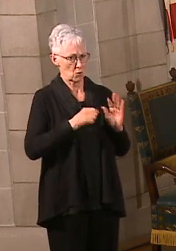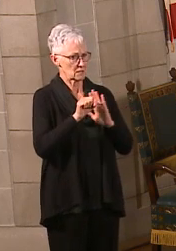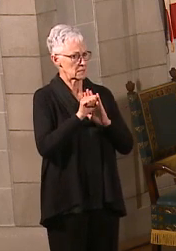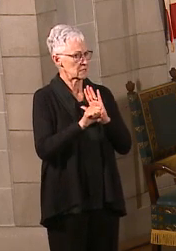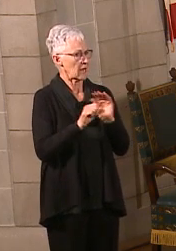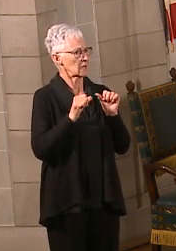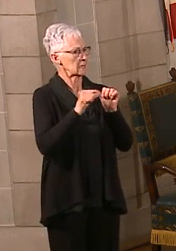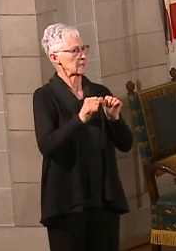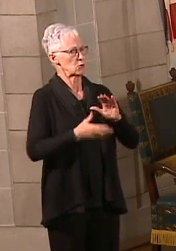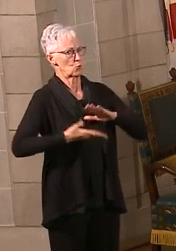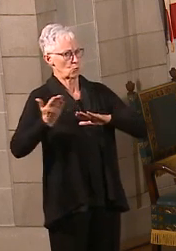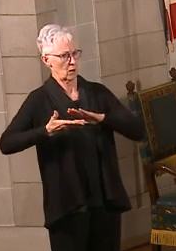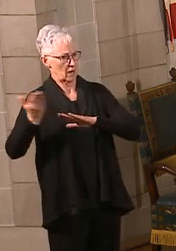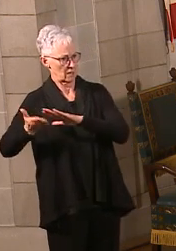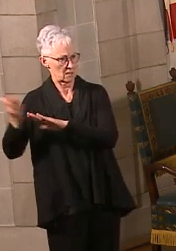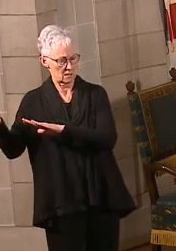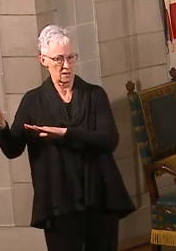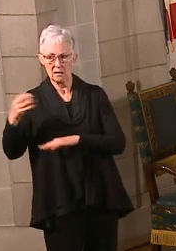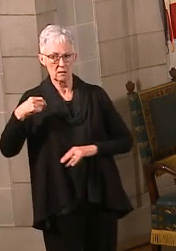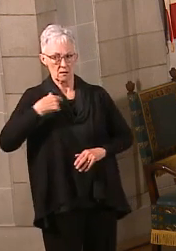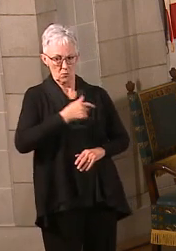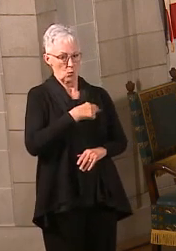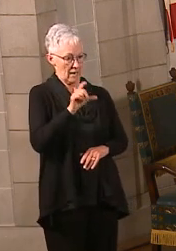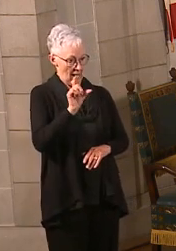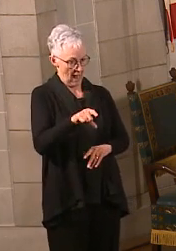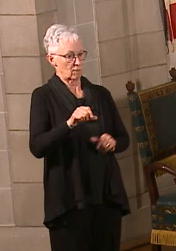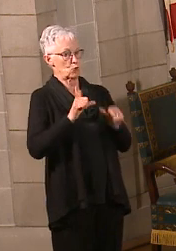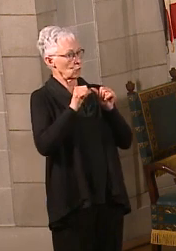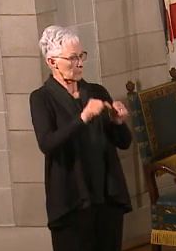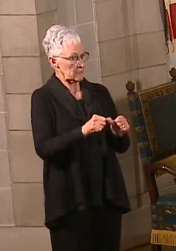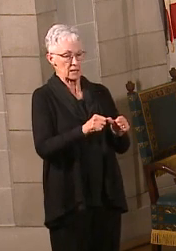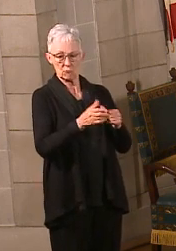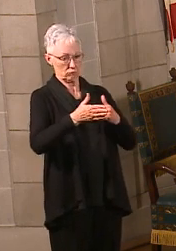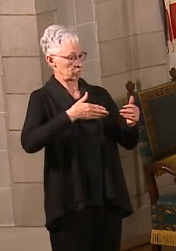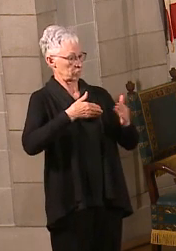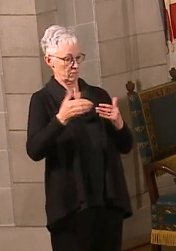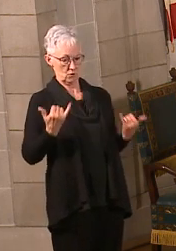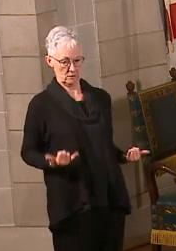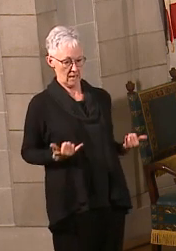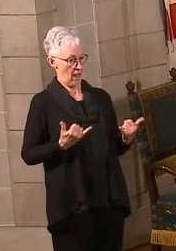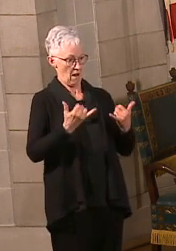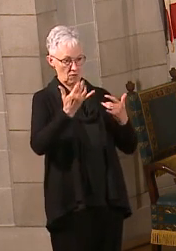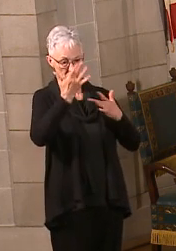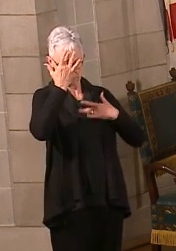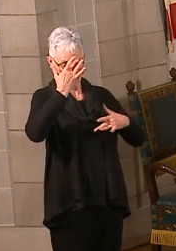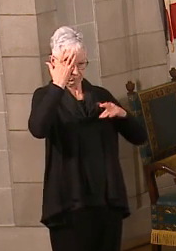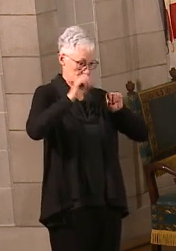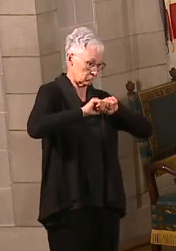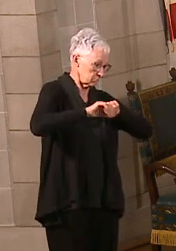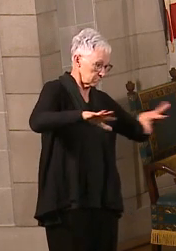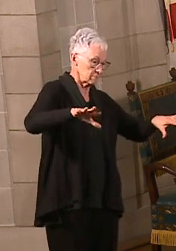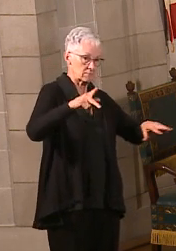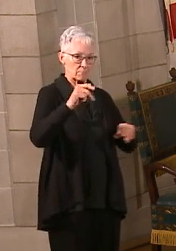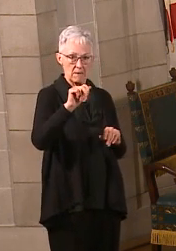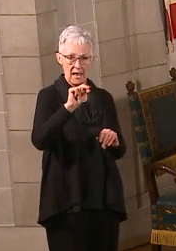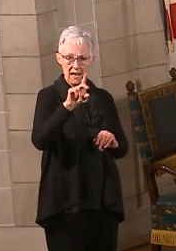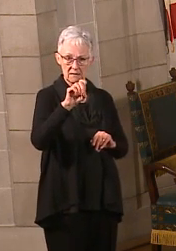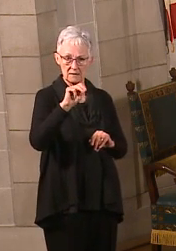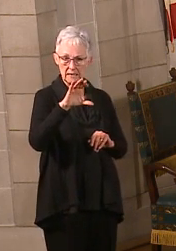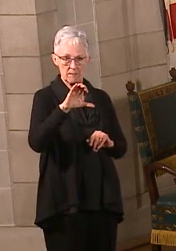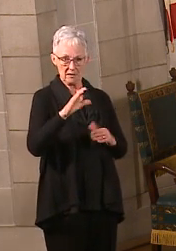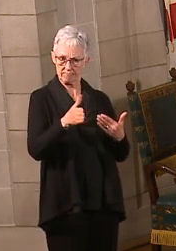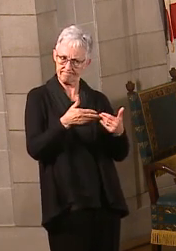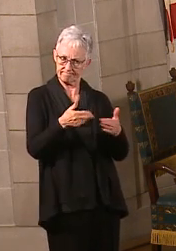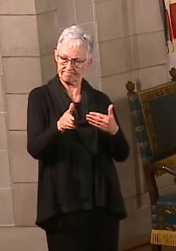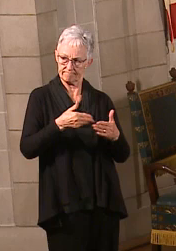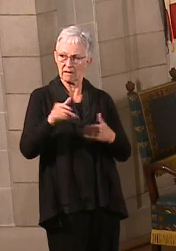people in Nebraska. And that's what we have worked to do, is to be able to provide those services while we're looking out for the health and safety of our teammates, either